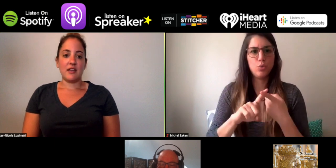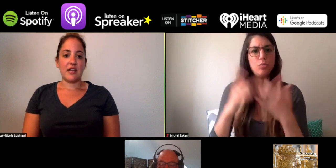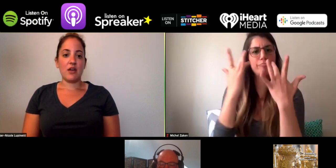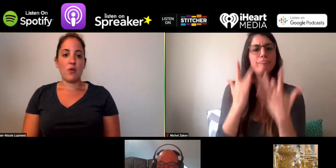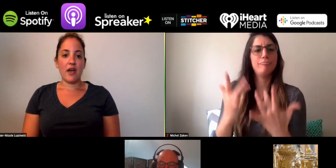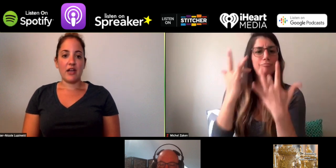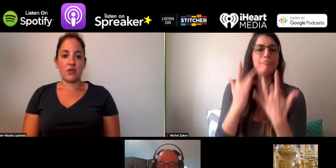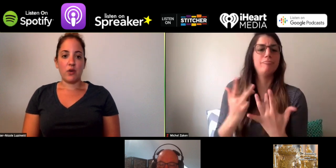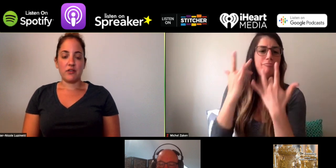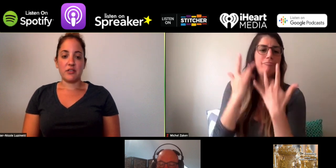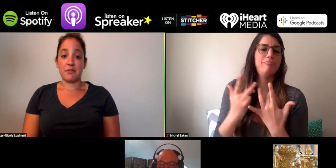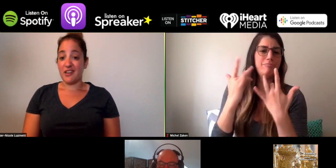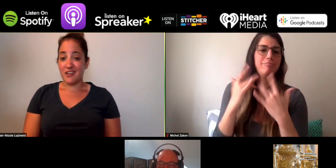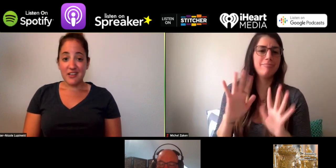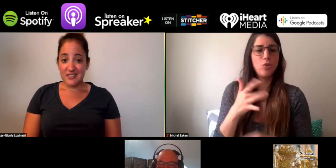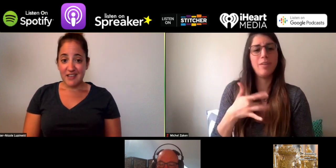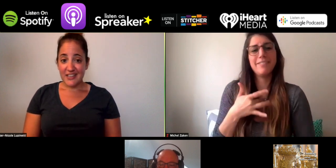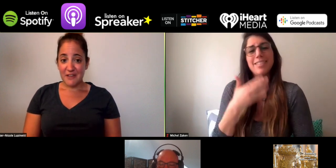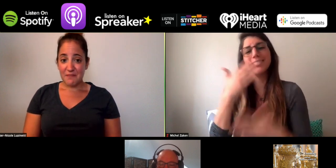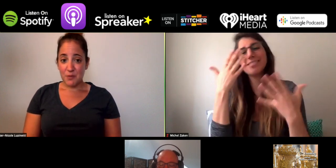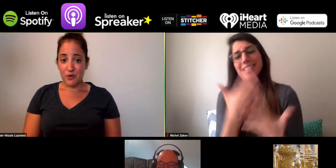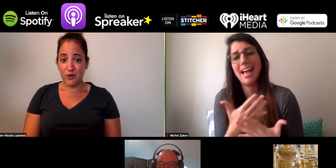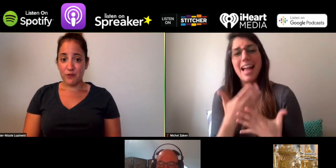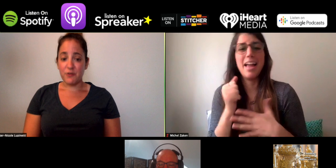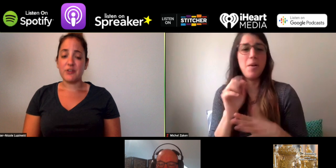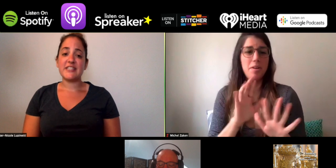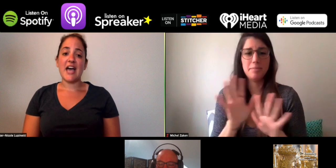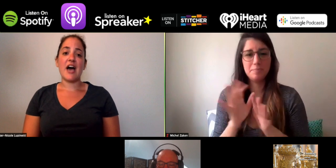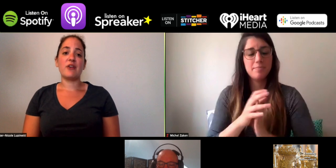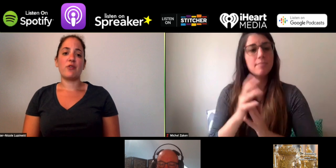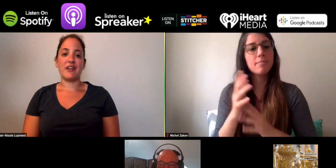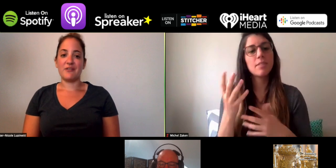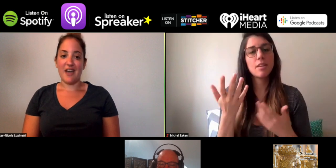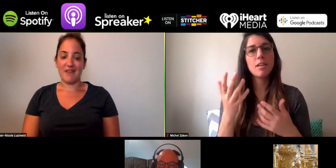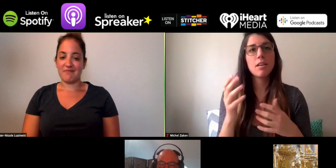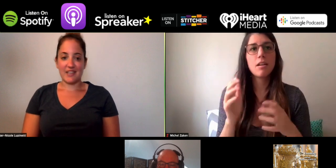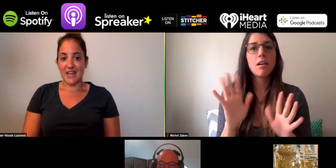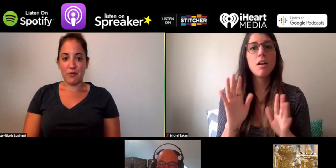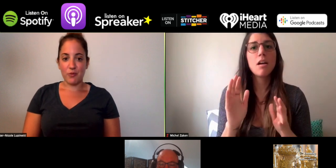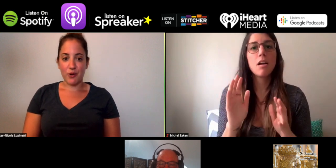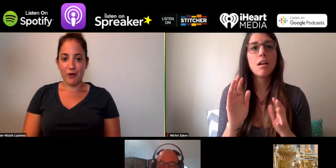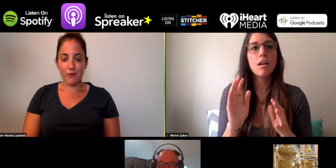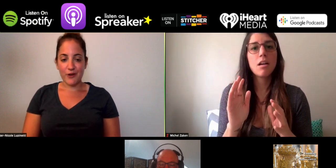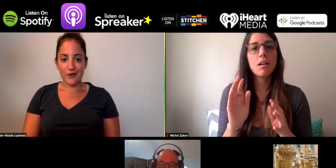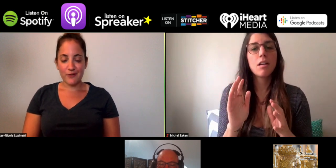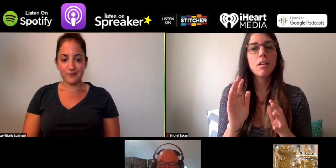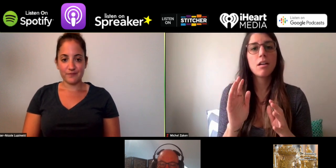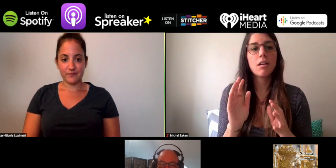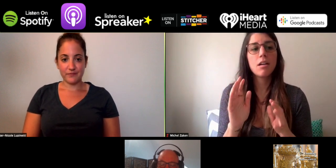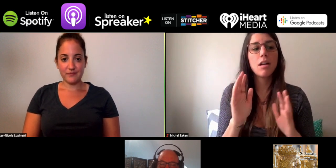Again, and I don't want anyone to pity us as deaf people or to feel sad or any of that. That's not what we're going for